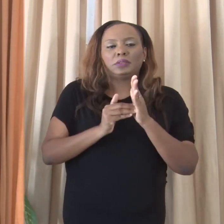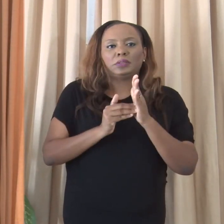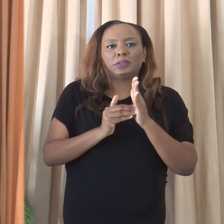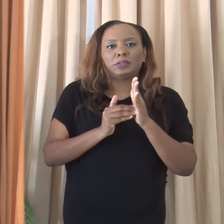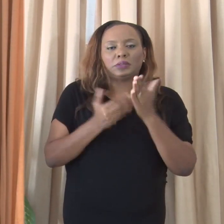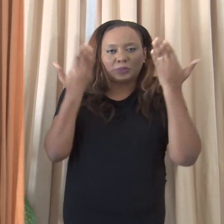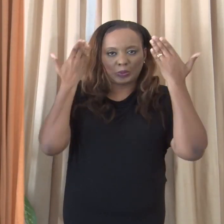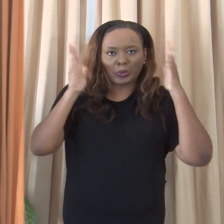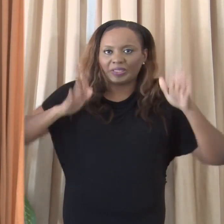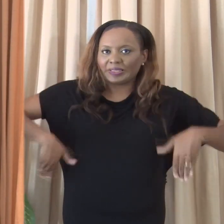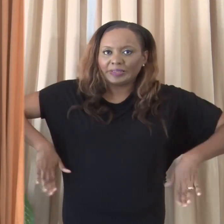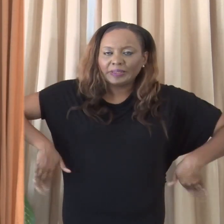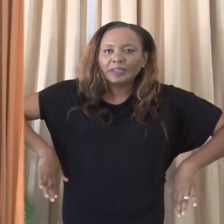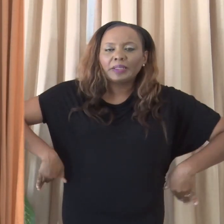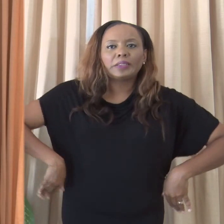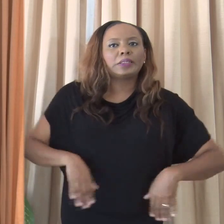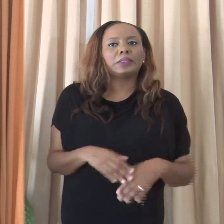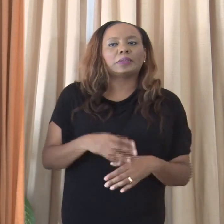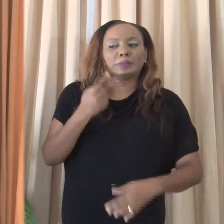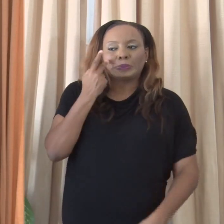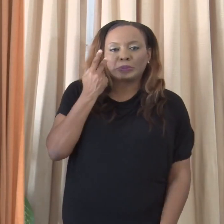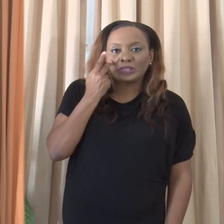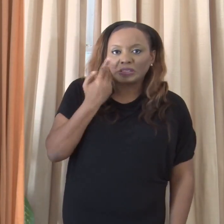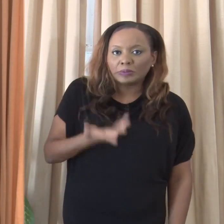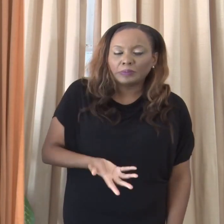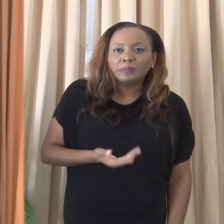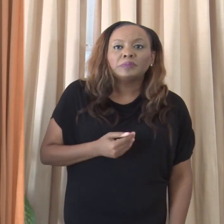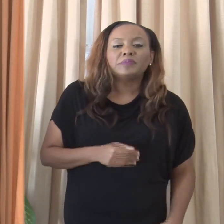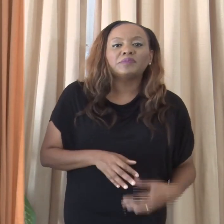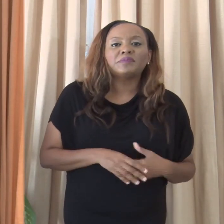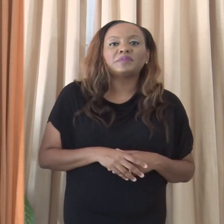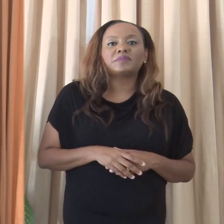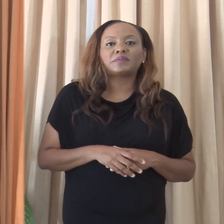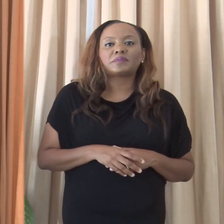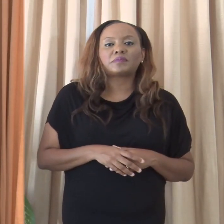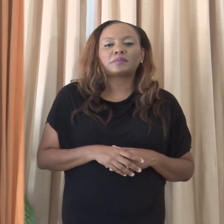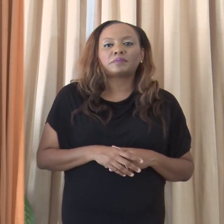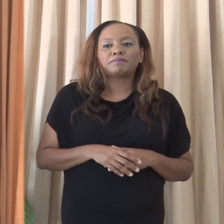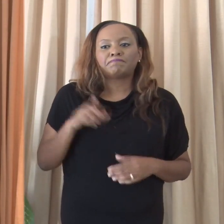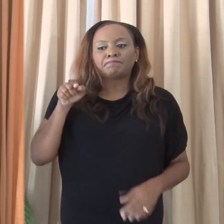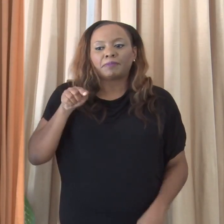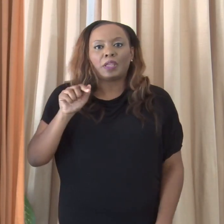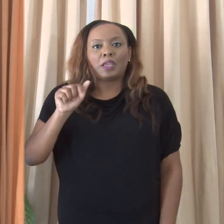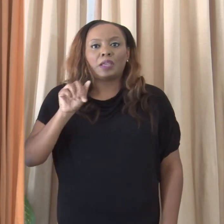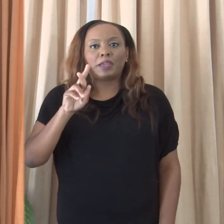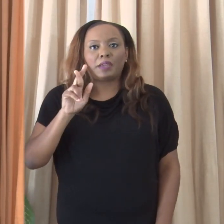we will have to wait and see what transpires. With regard to Air Canada